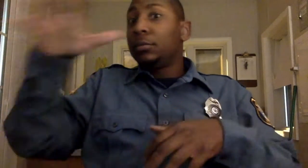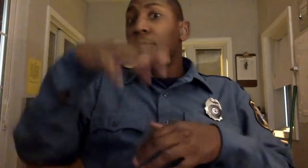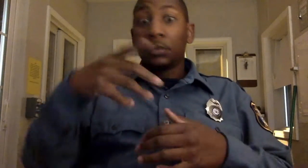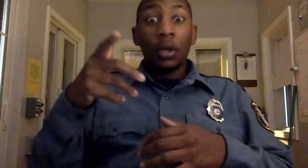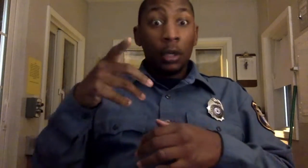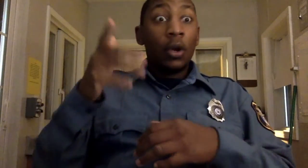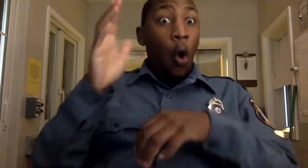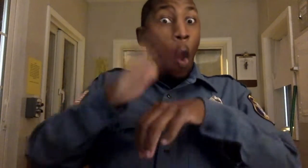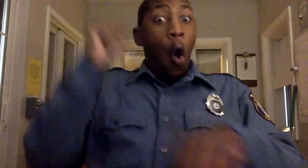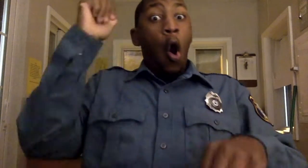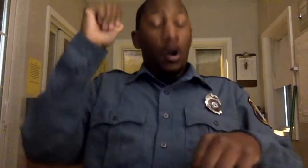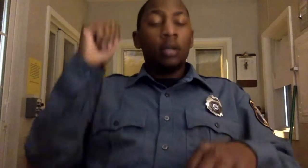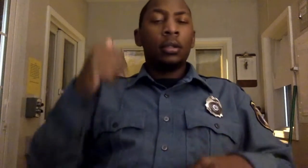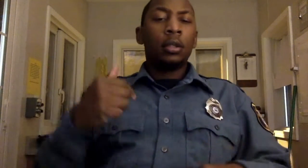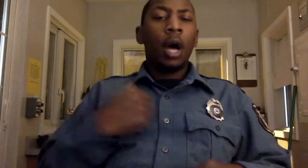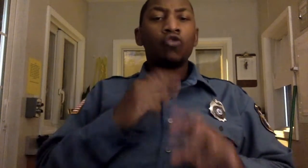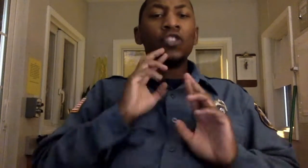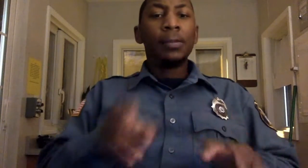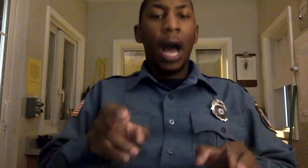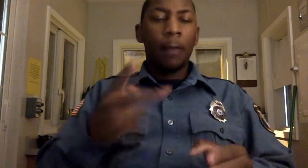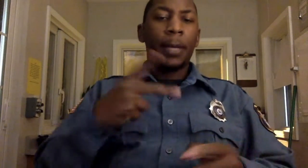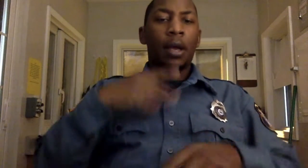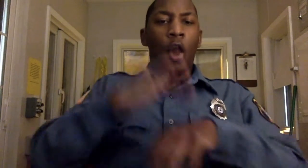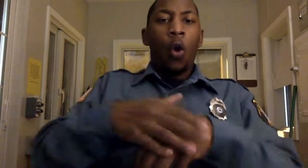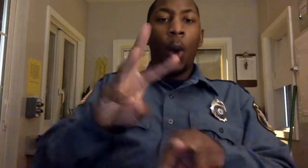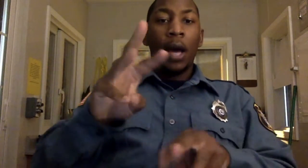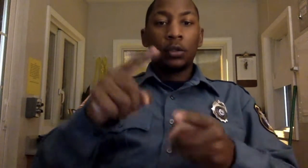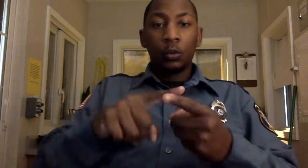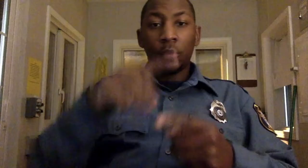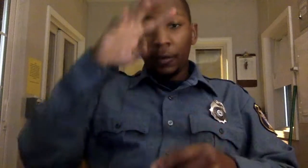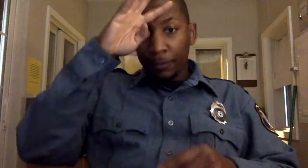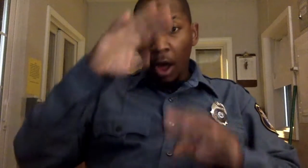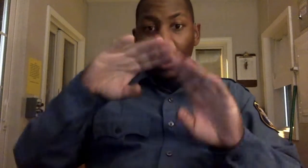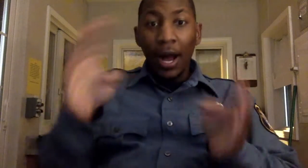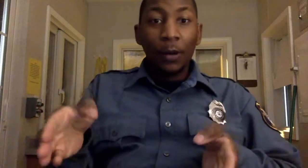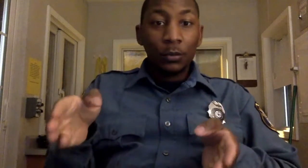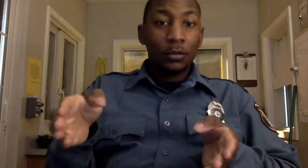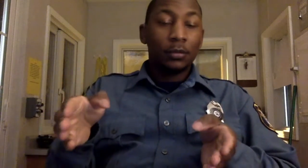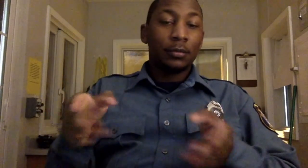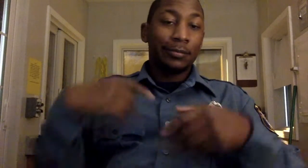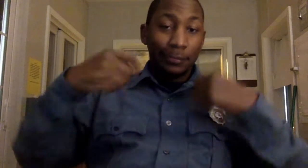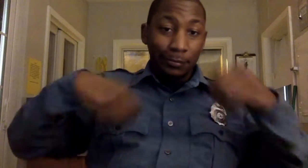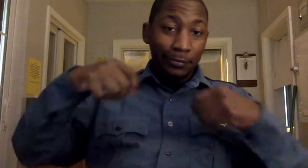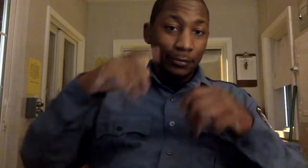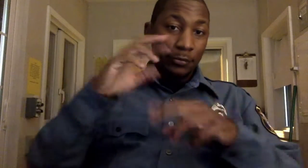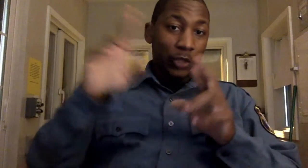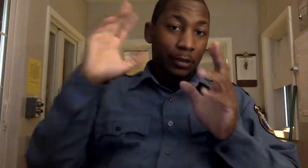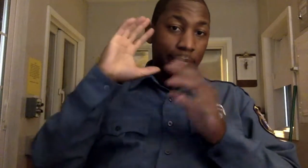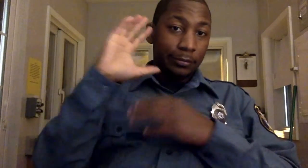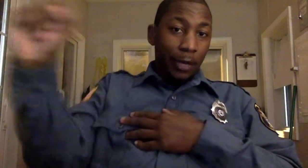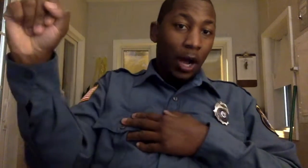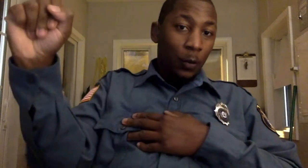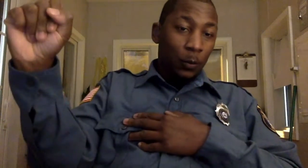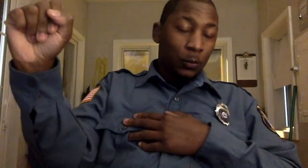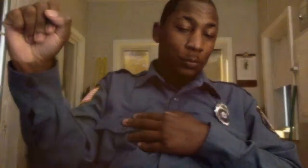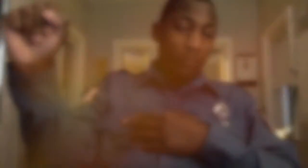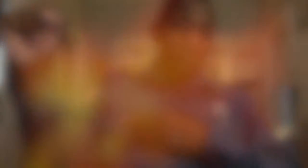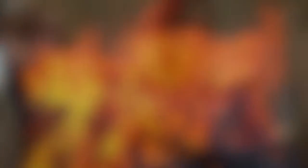and I'm just around the house and I get a call, then I respond and I'll go and I'll say that I'm on my way to the firehouse and get my gear on and